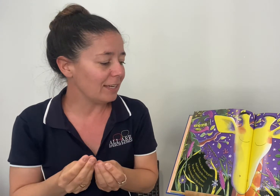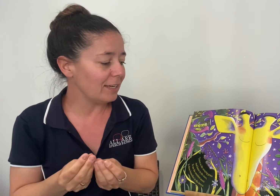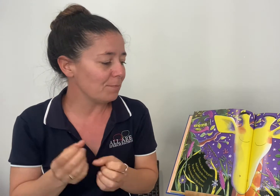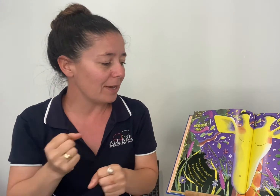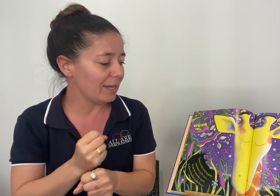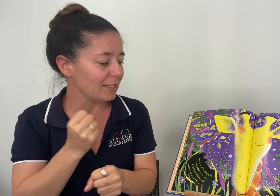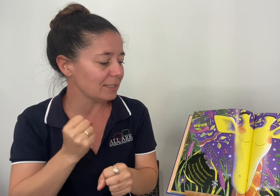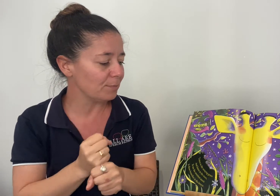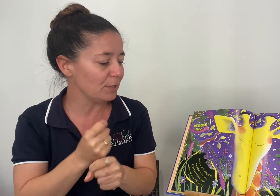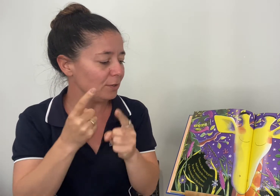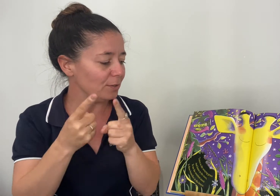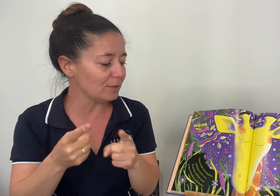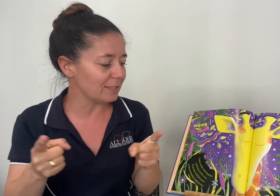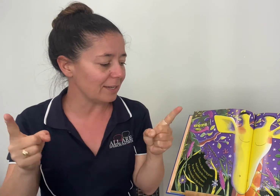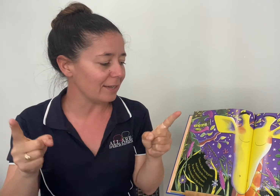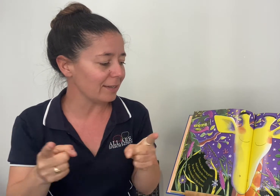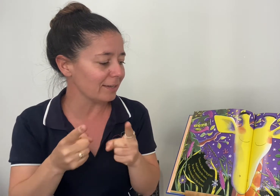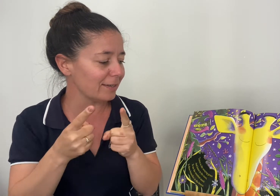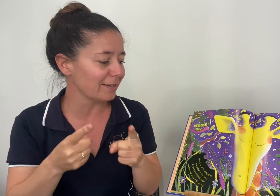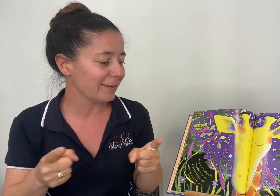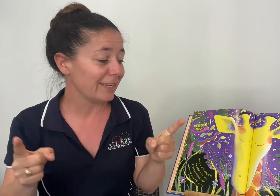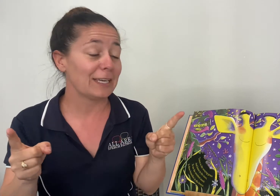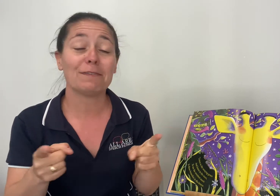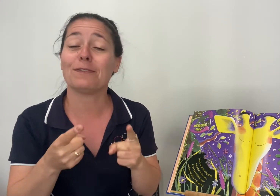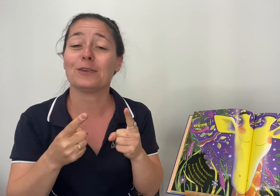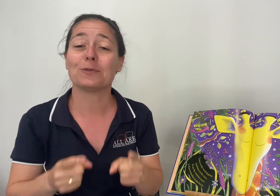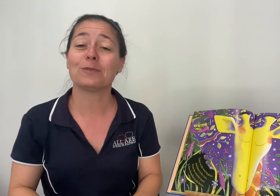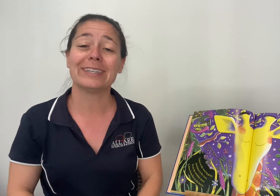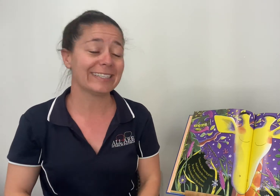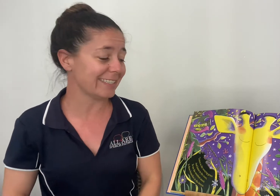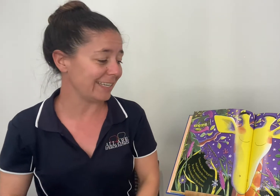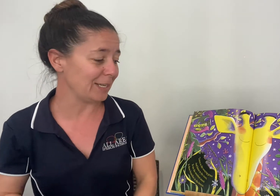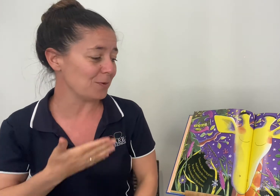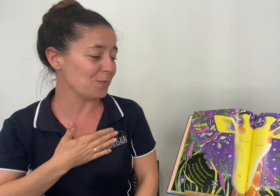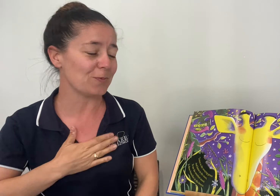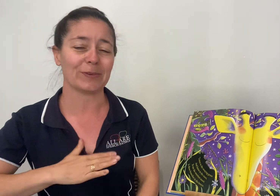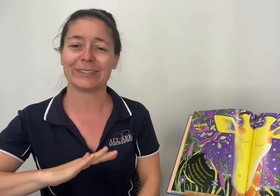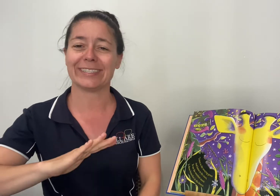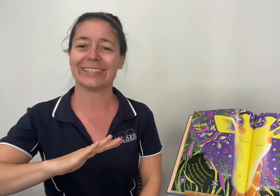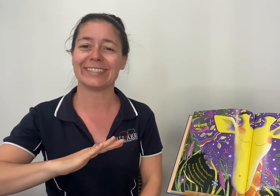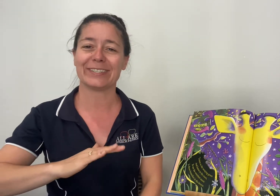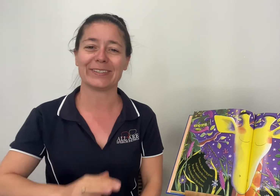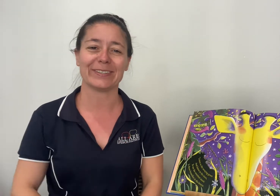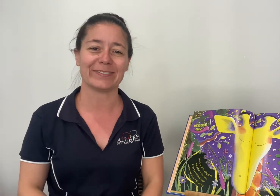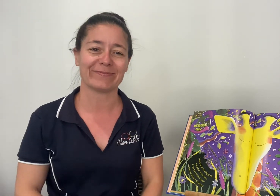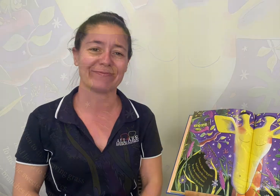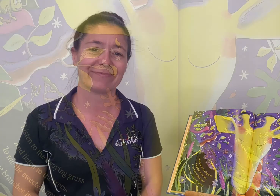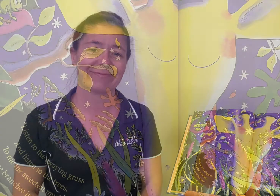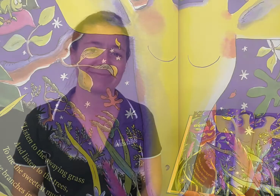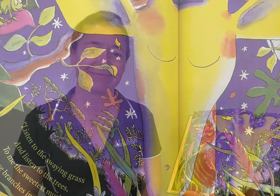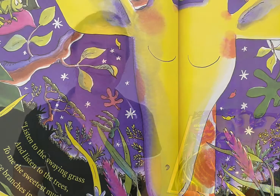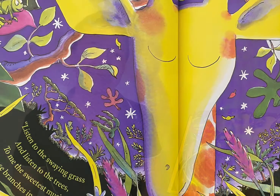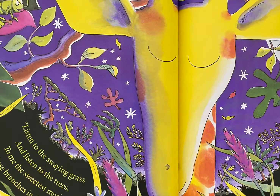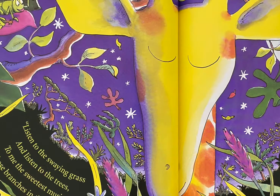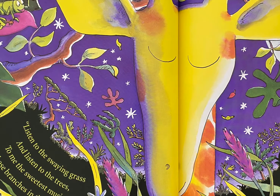Everything makes music if you really want it to.